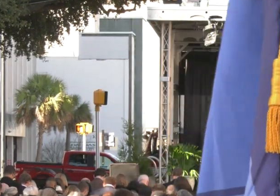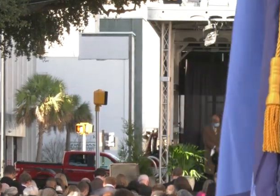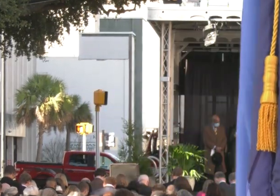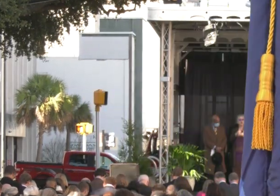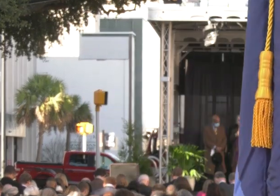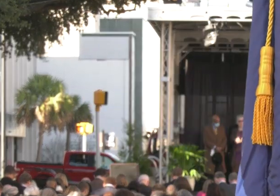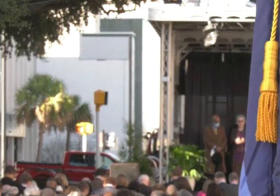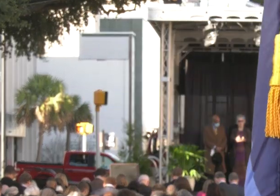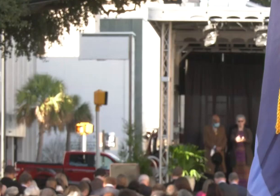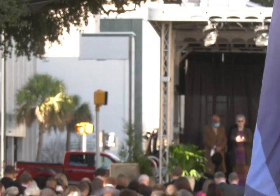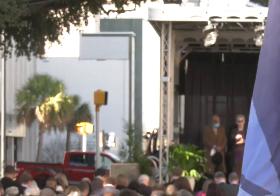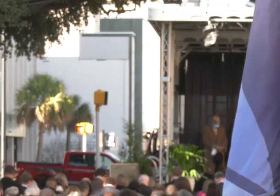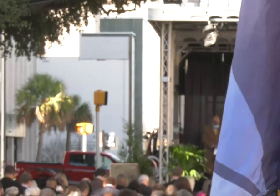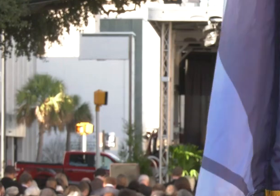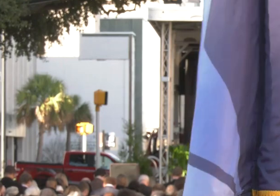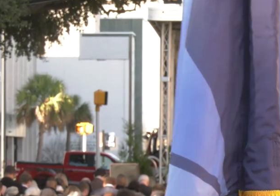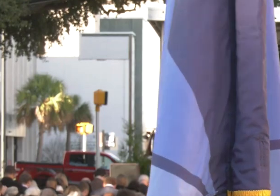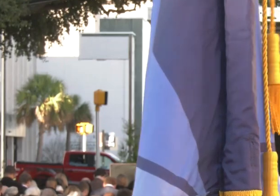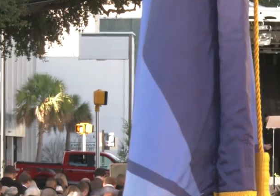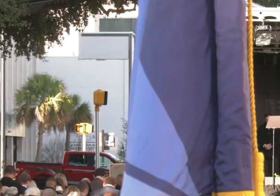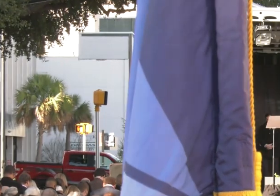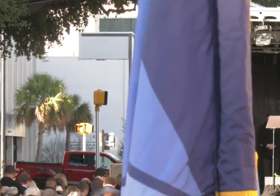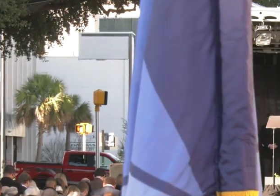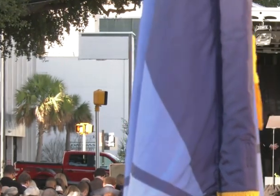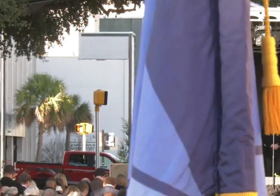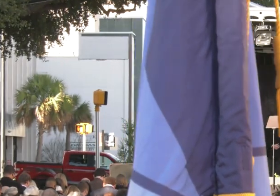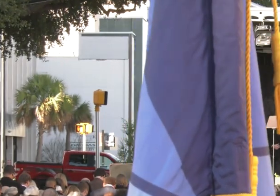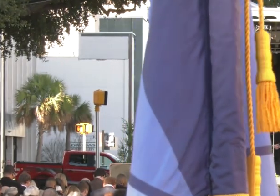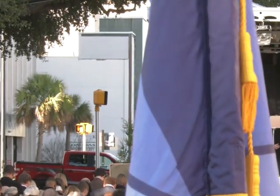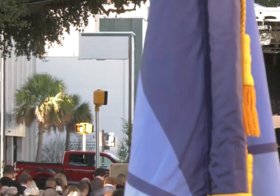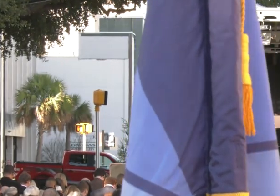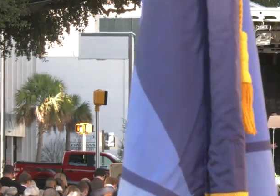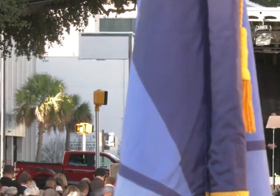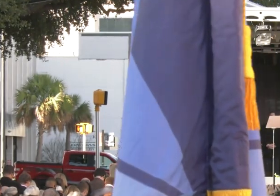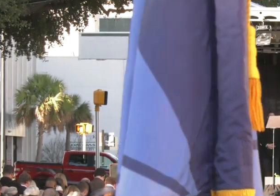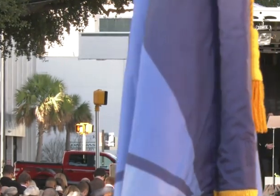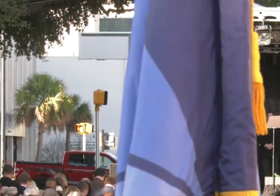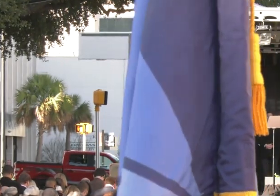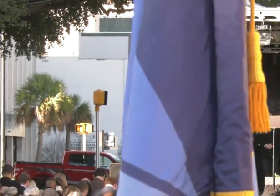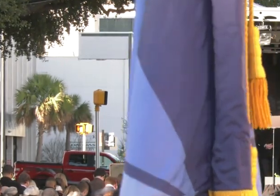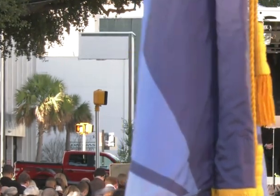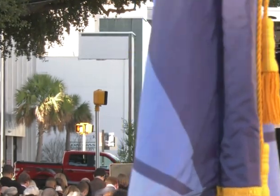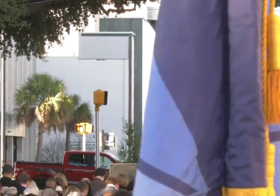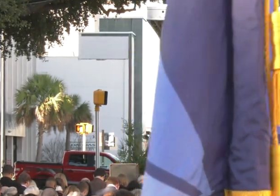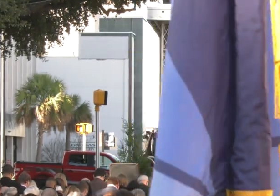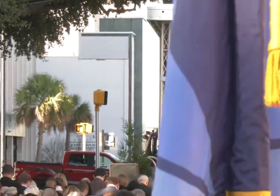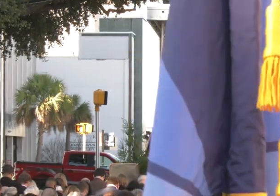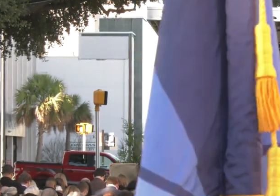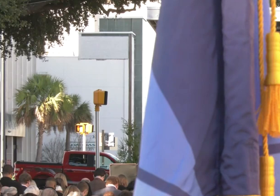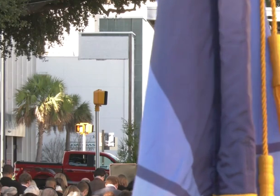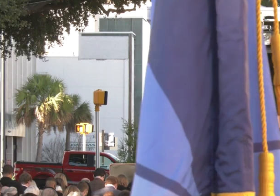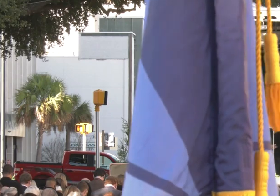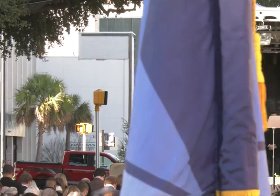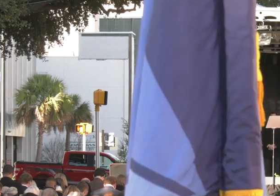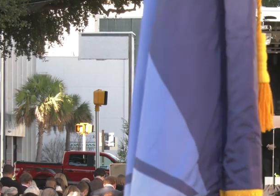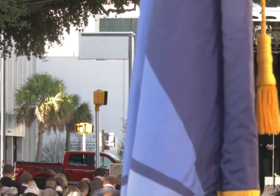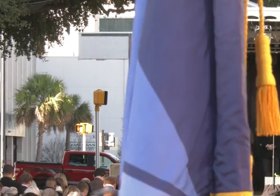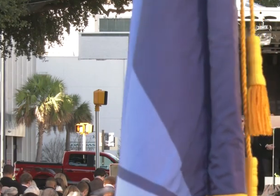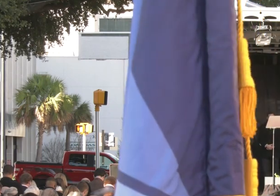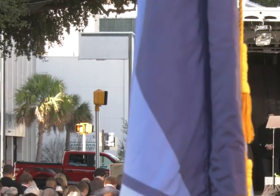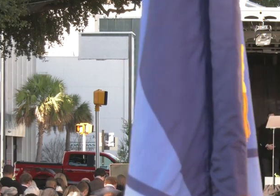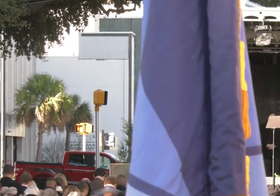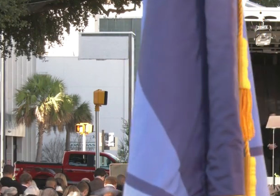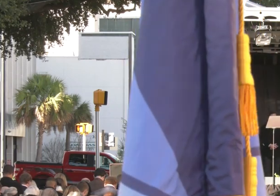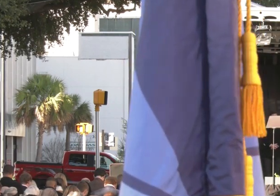as they deliberate. Let them be wise as a serpent, but yet humble as a dove,